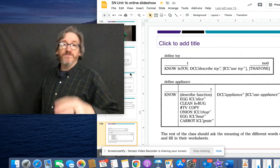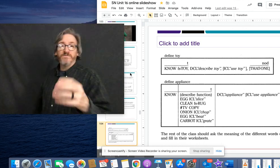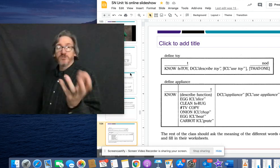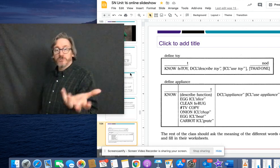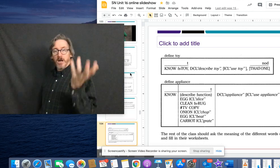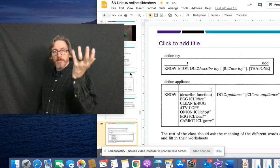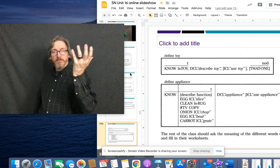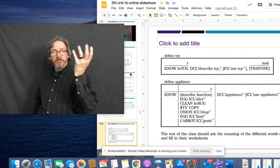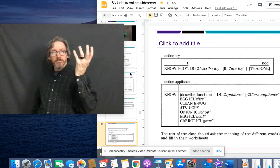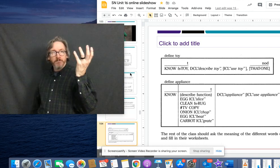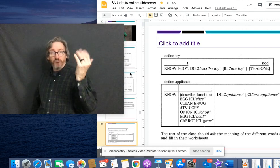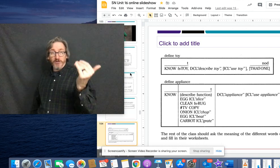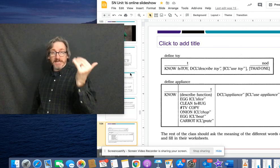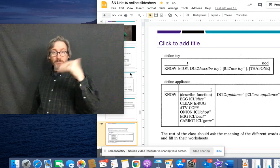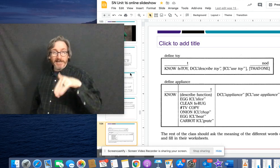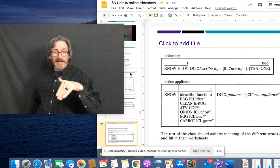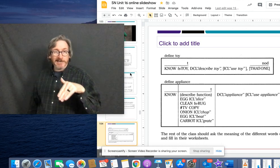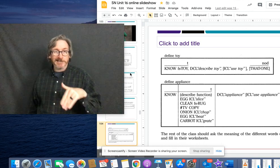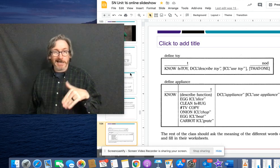into,